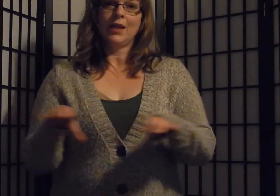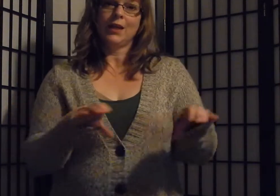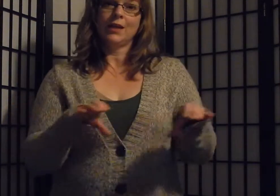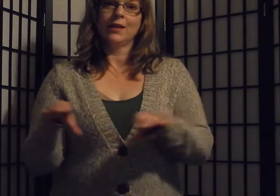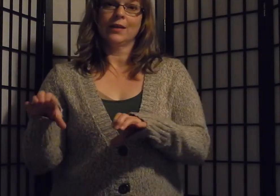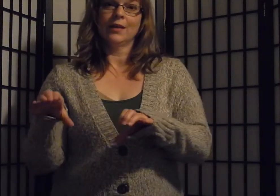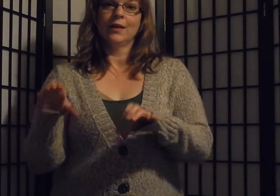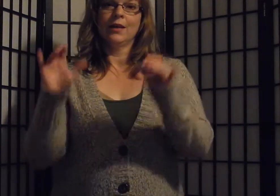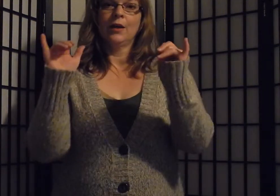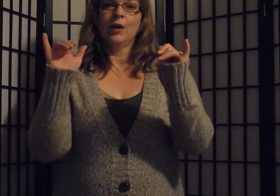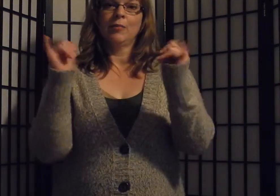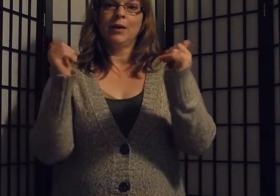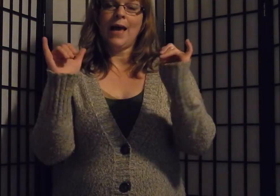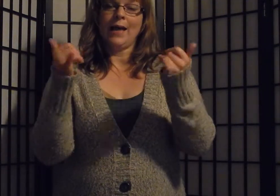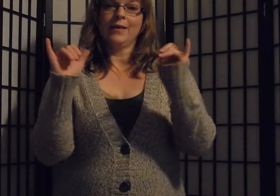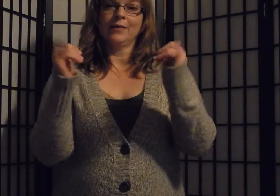Activity. Play.